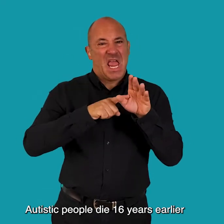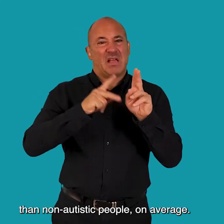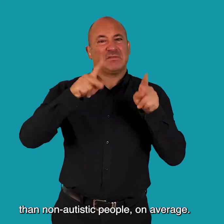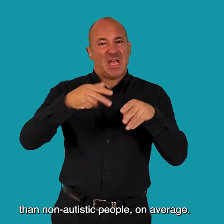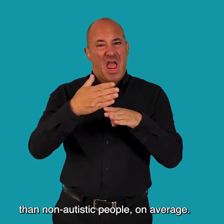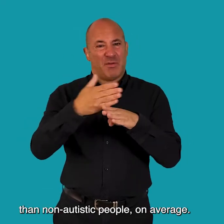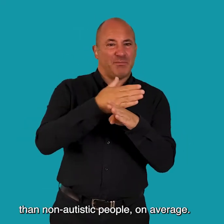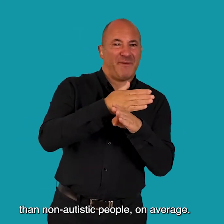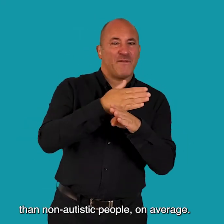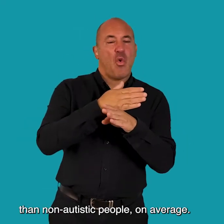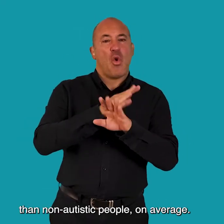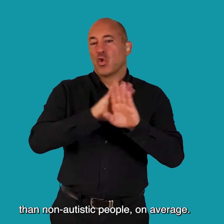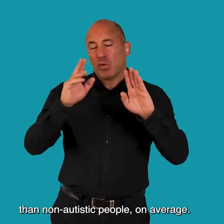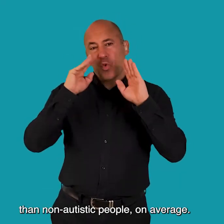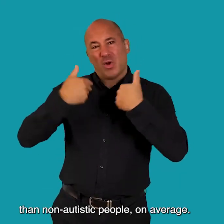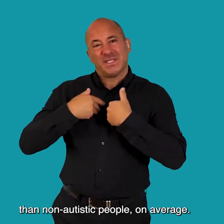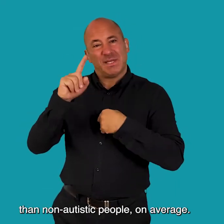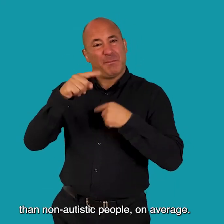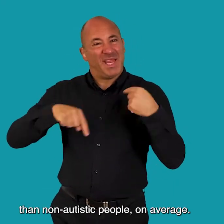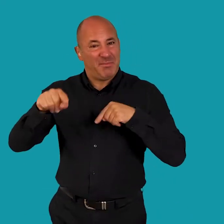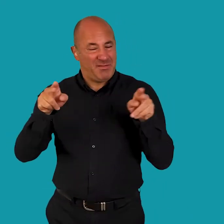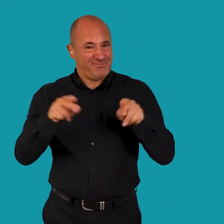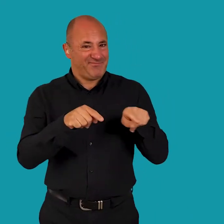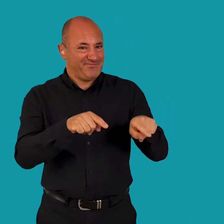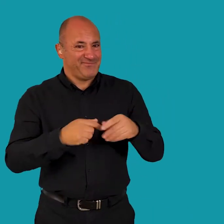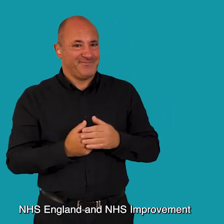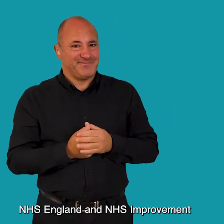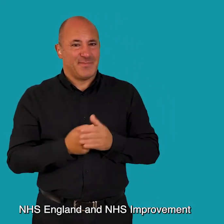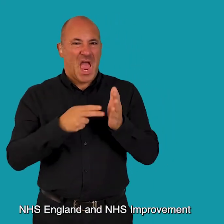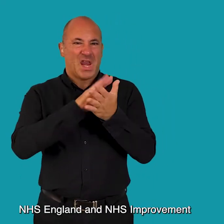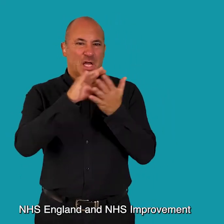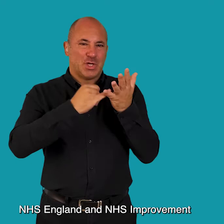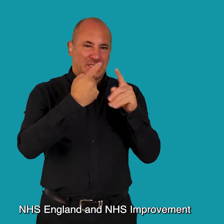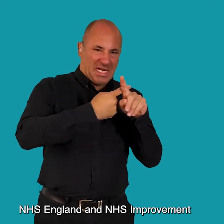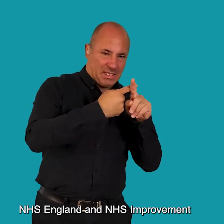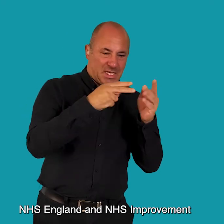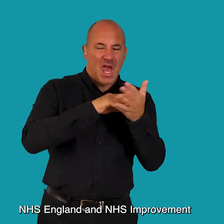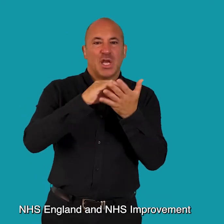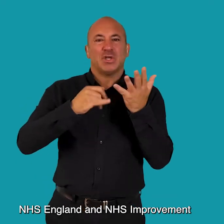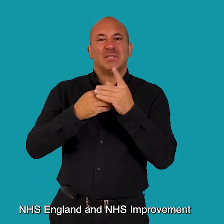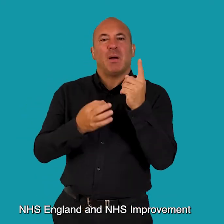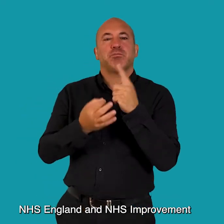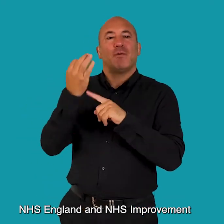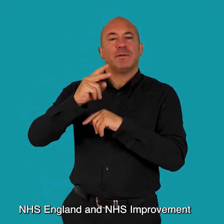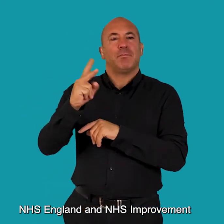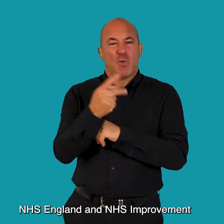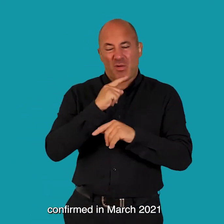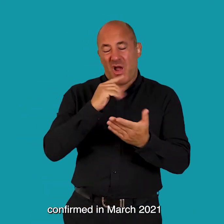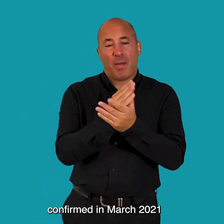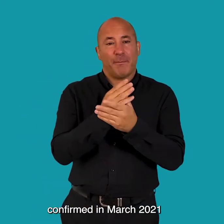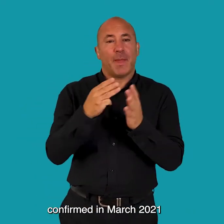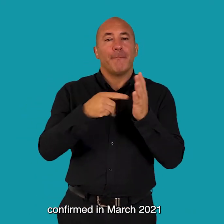than non-autistic people on average. NHS England and NHS Improvement confirmed in